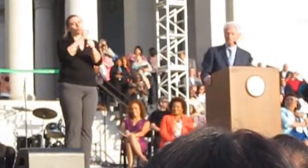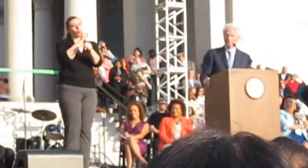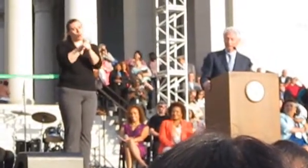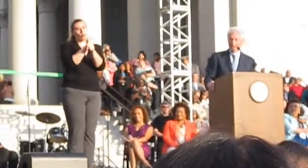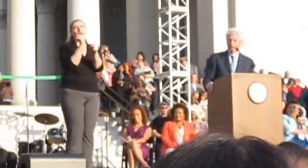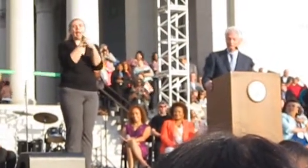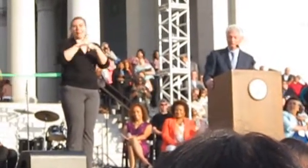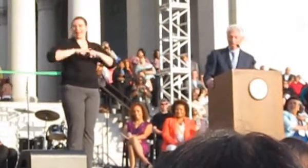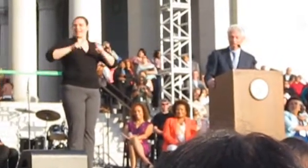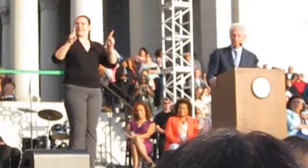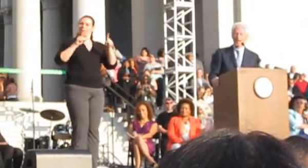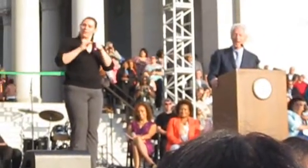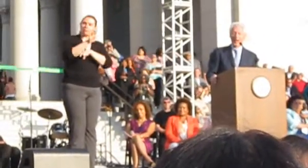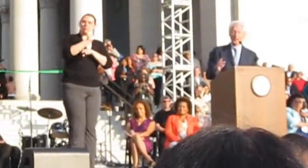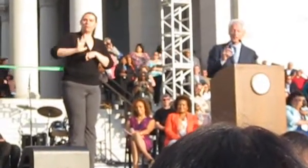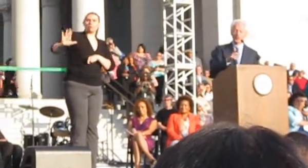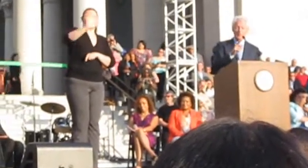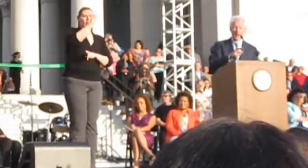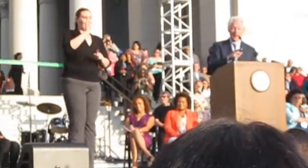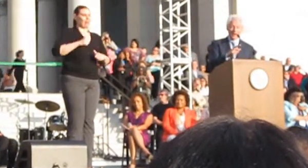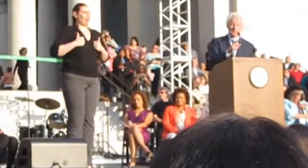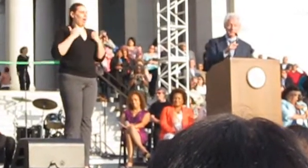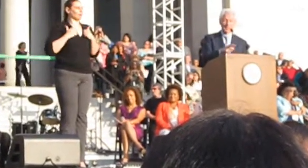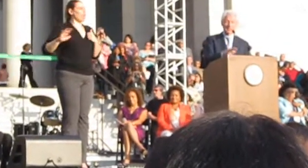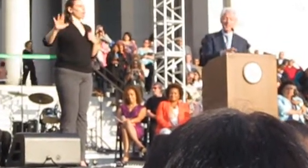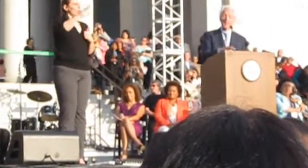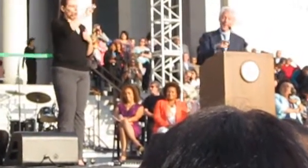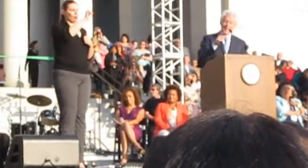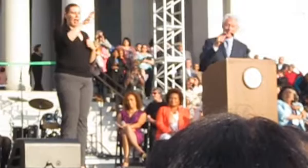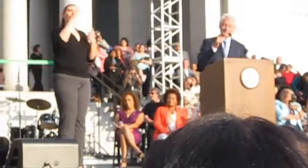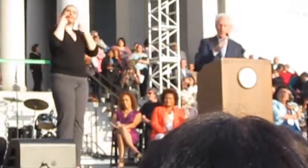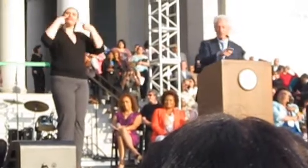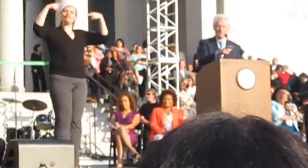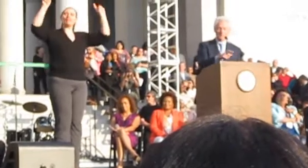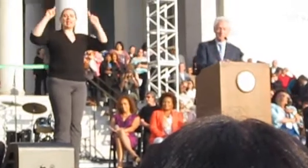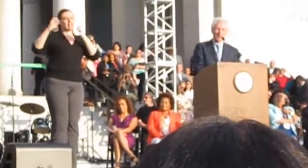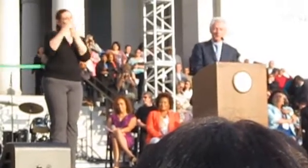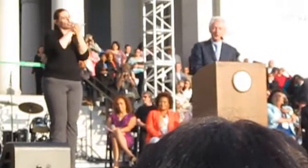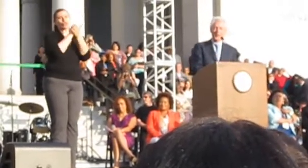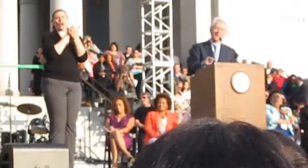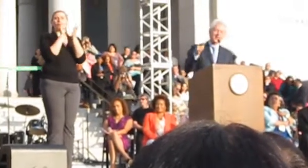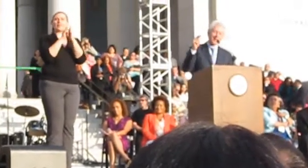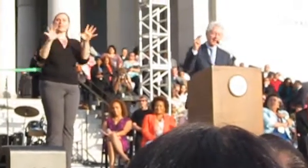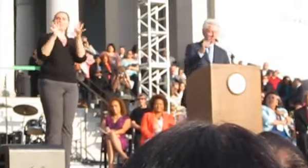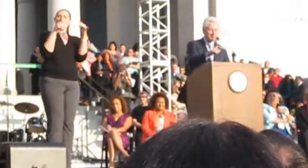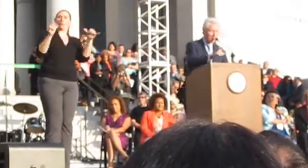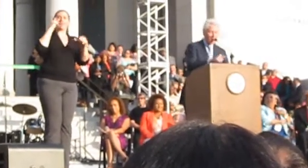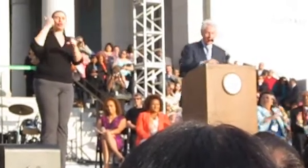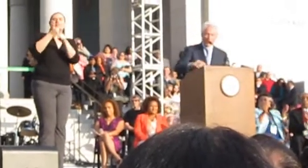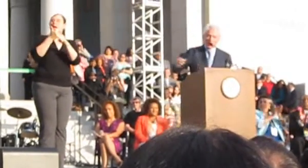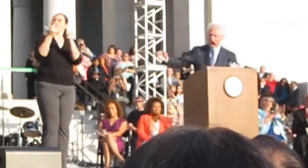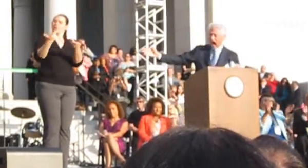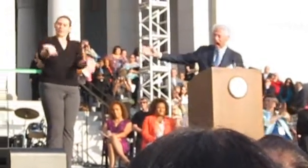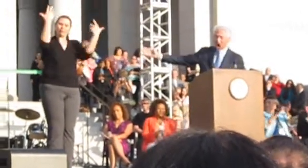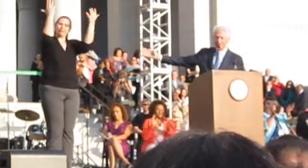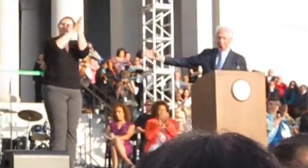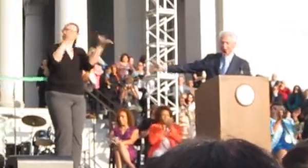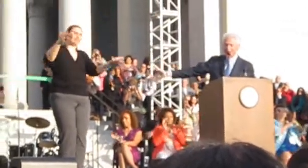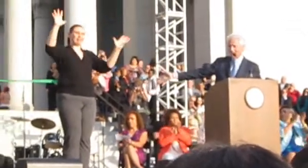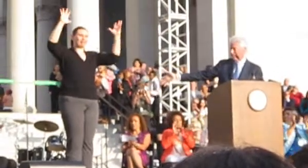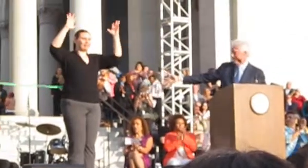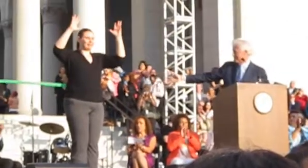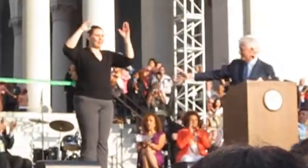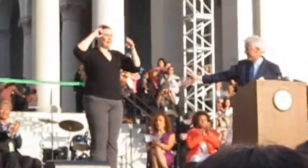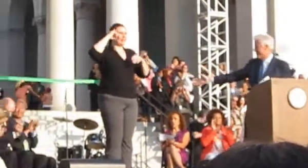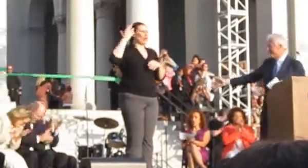a difference in the lives of others, and your mayor has done it. He deserves this block party. Give him a warm welcome,